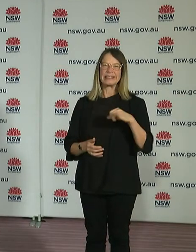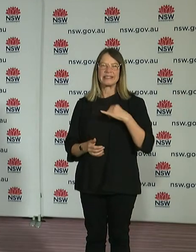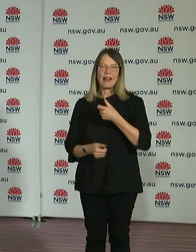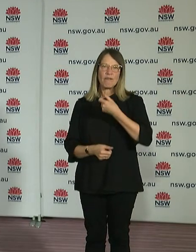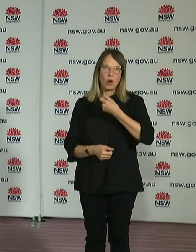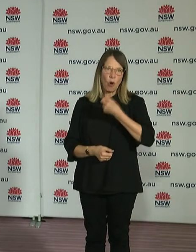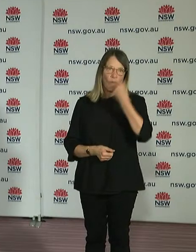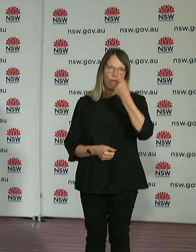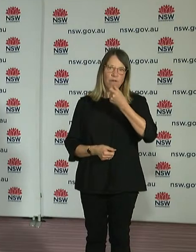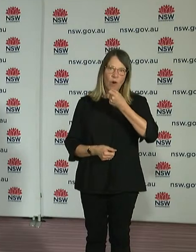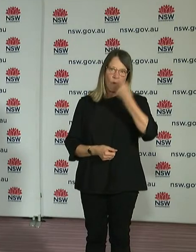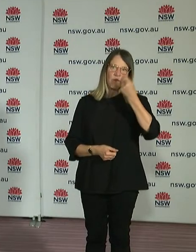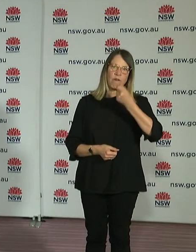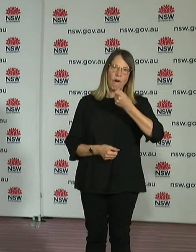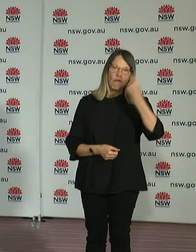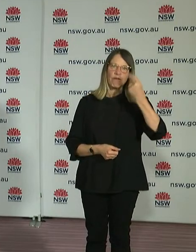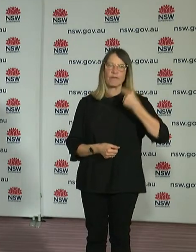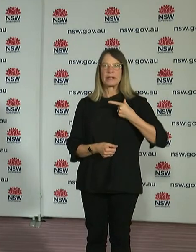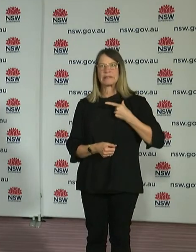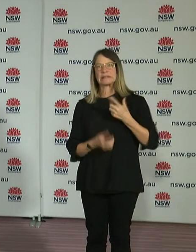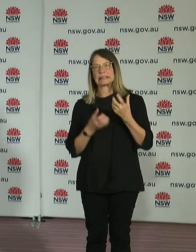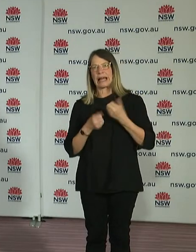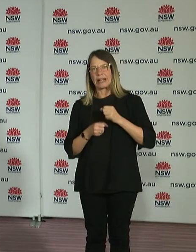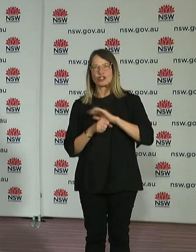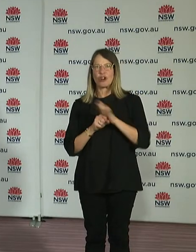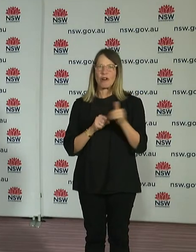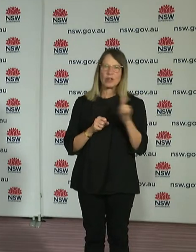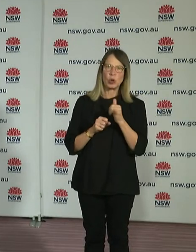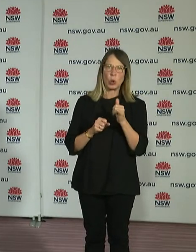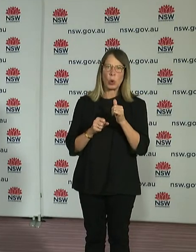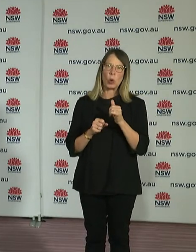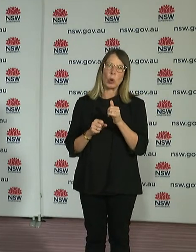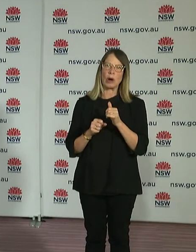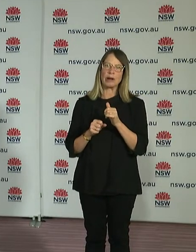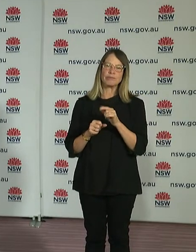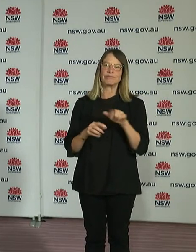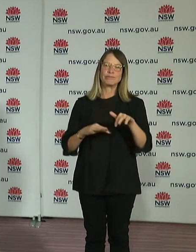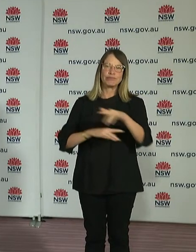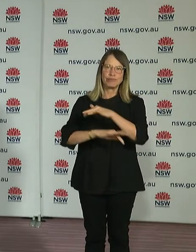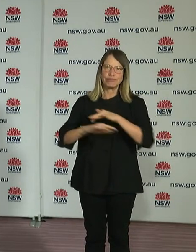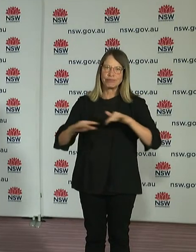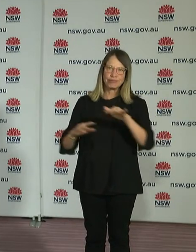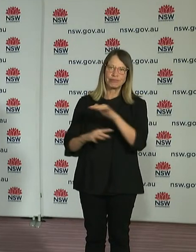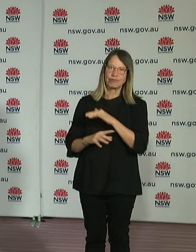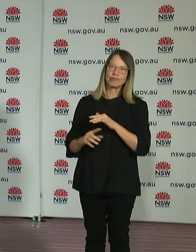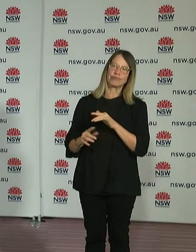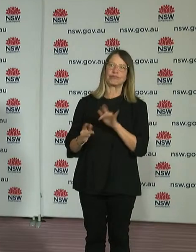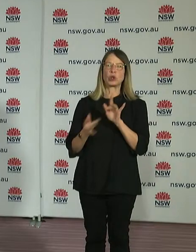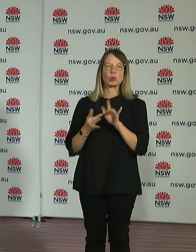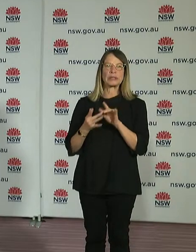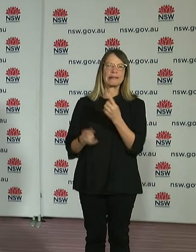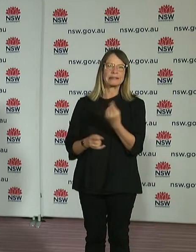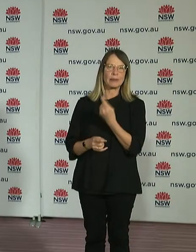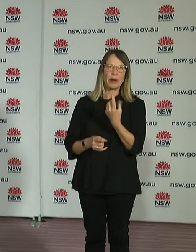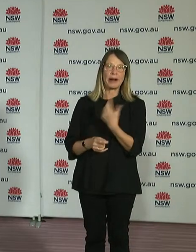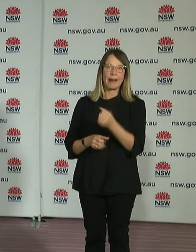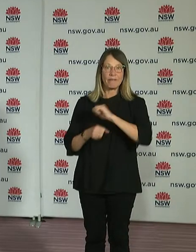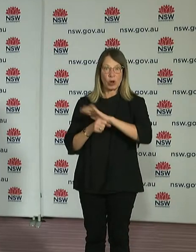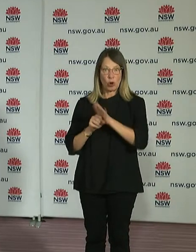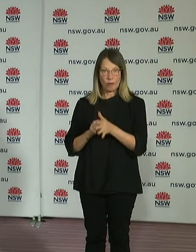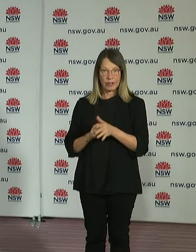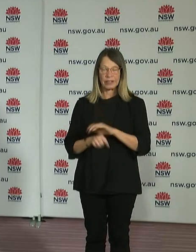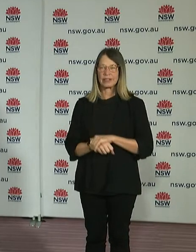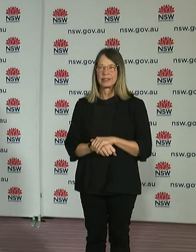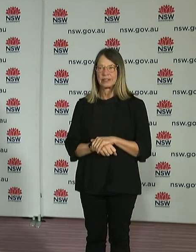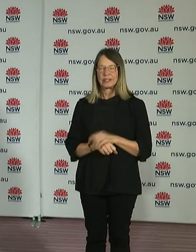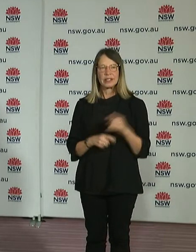outbreak amongst staff in those facilities, then obviously that will ratchet up our response again. So the best thing business can do is make sure